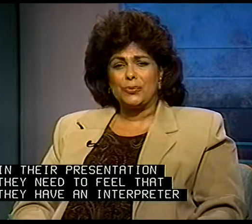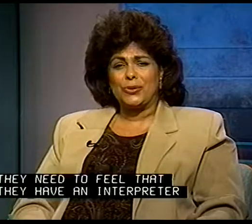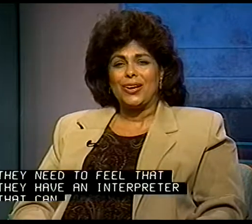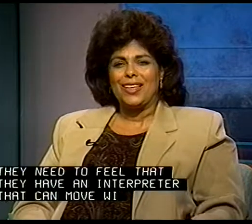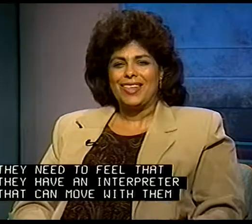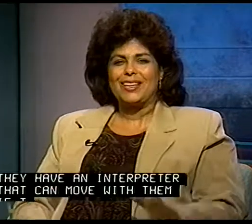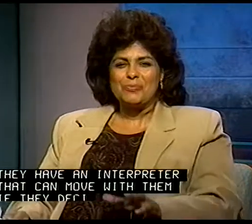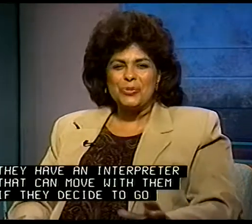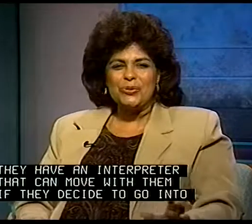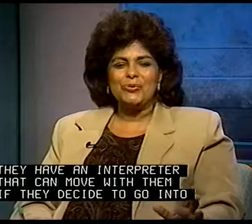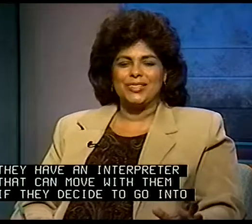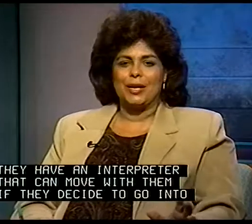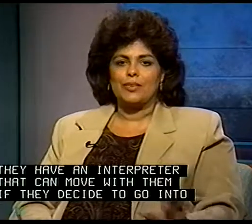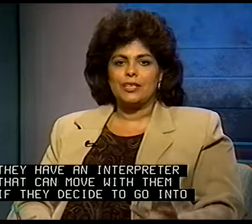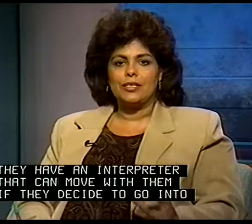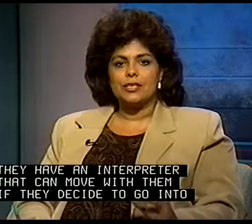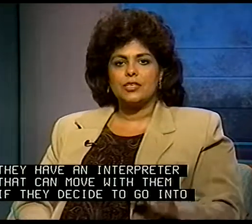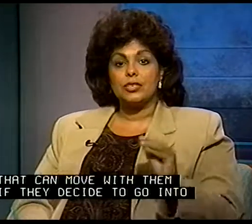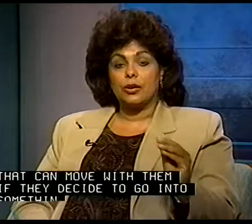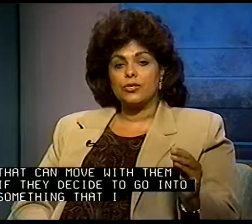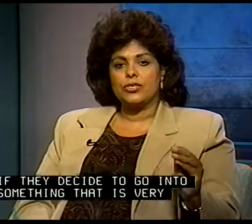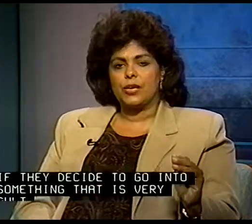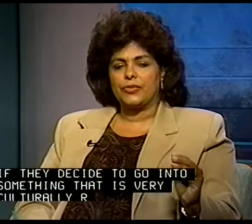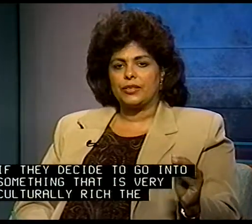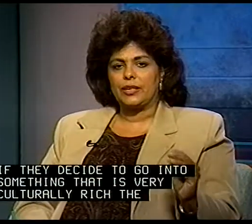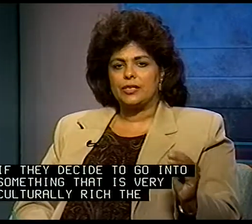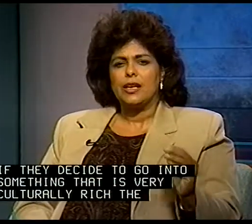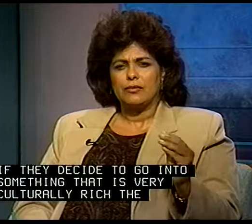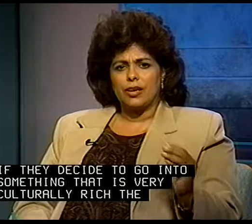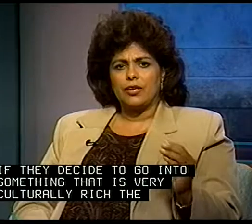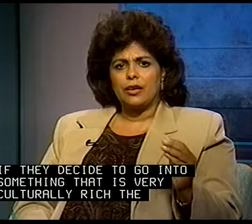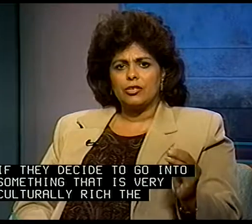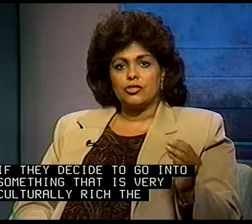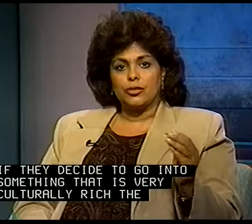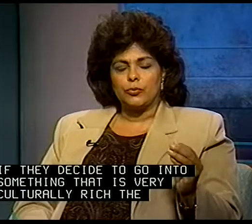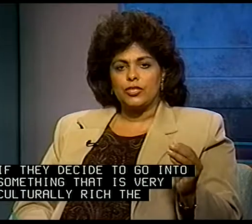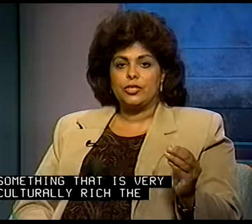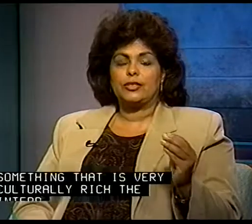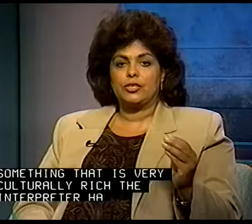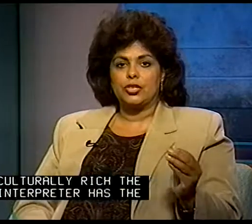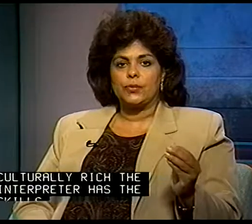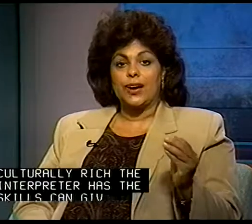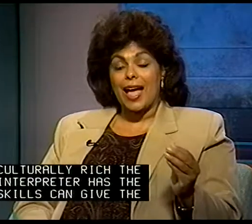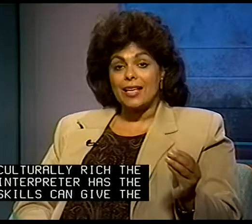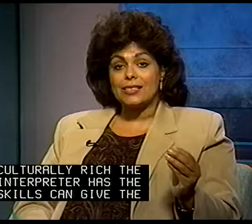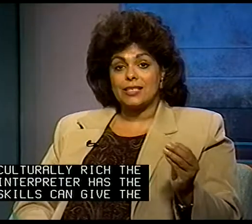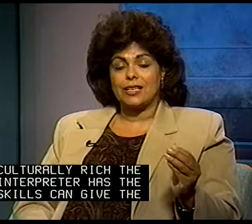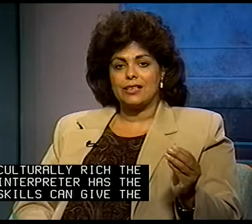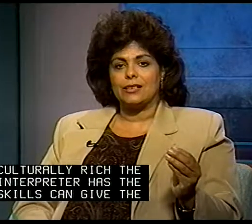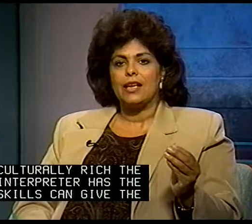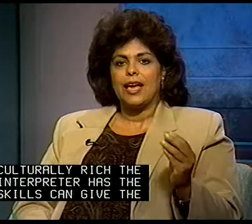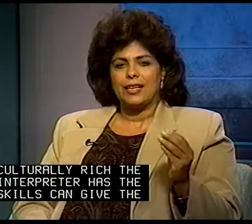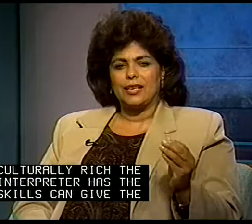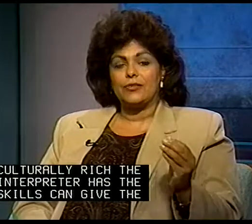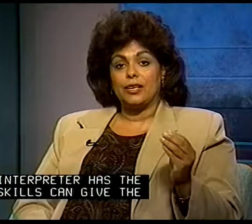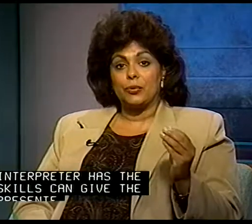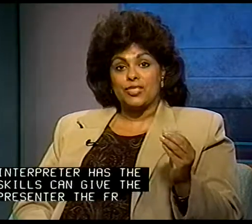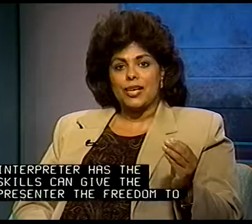interpreter that can move with them. If they decide to go into something that is very culturally rich, that the interpreter has the skills and give the presenter